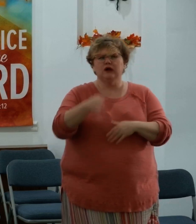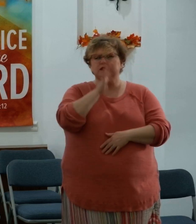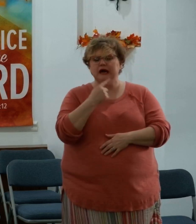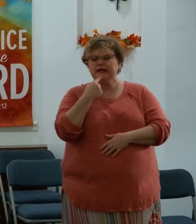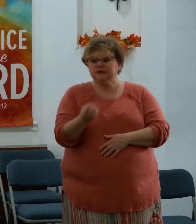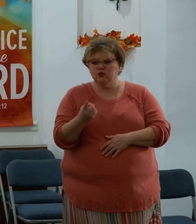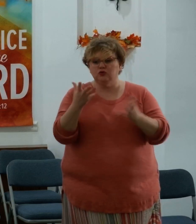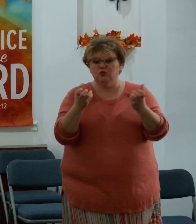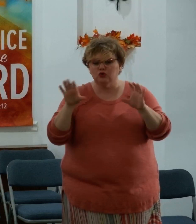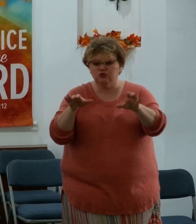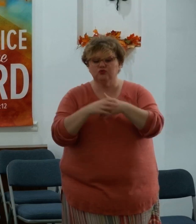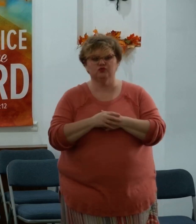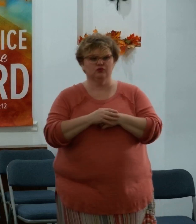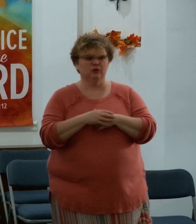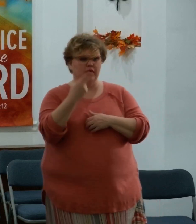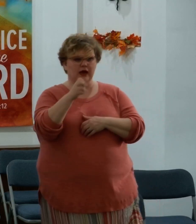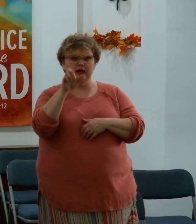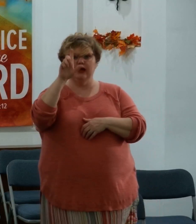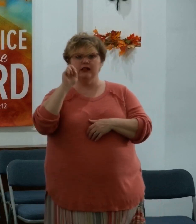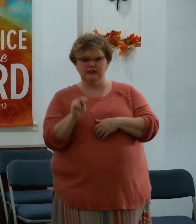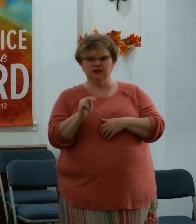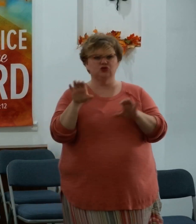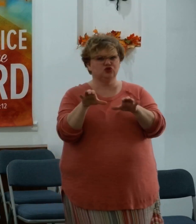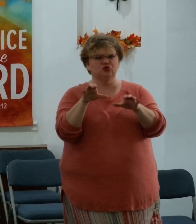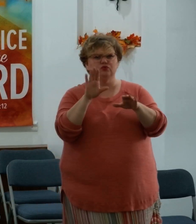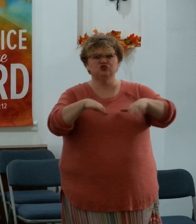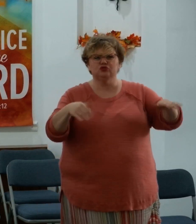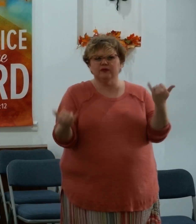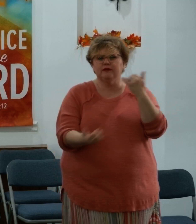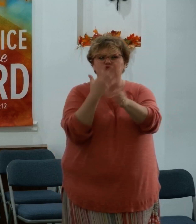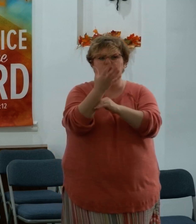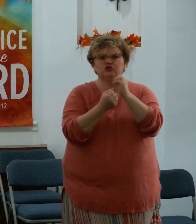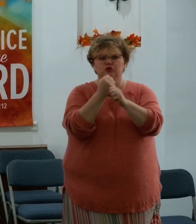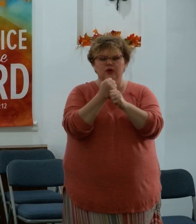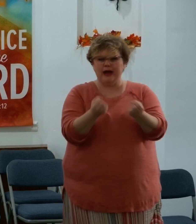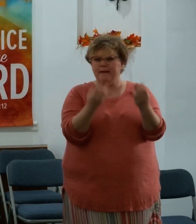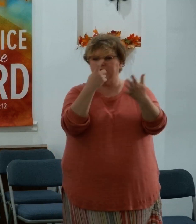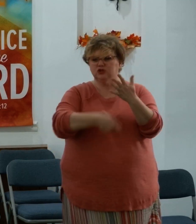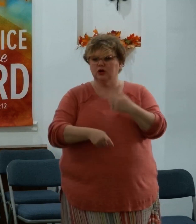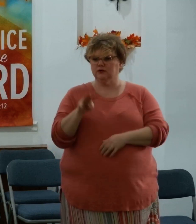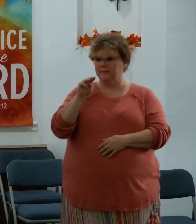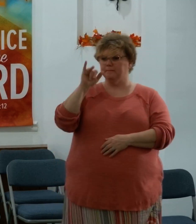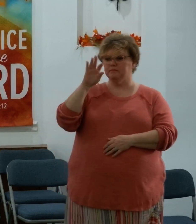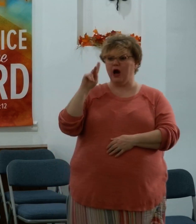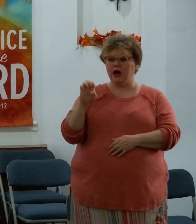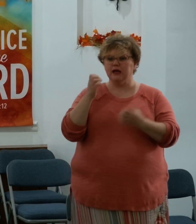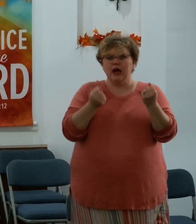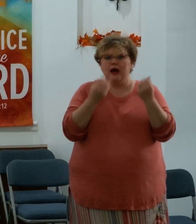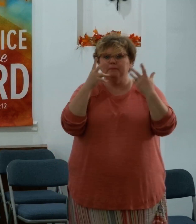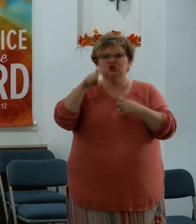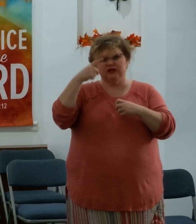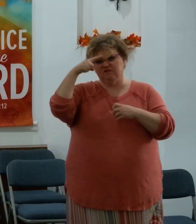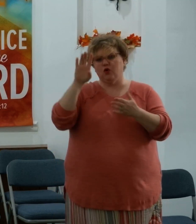you to do? Helen, what are you going to do with the children this coming year? How much is it going to cost? Mike, how much are you going to need for the